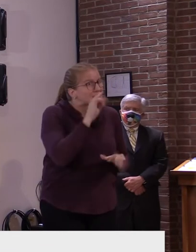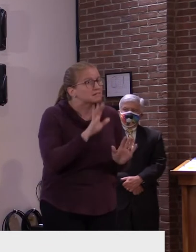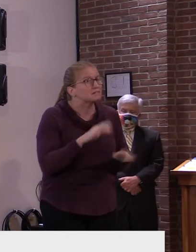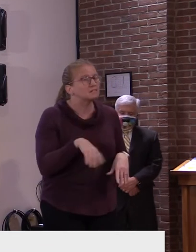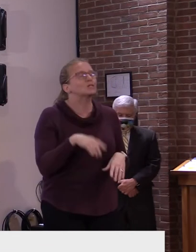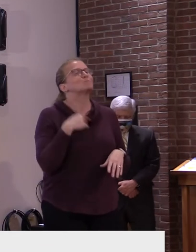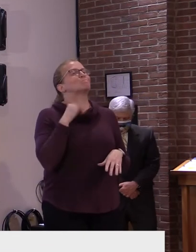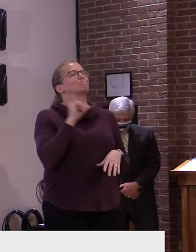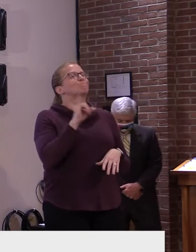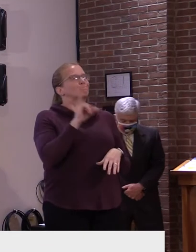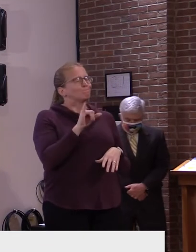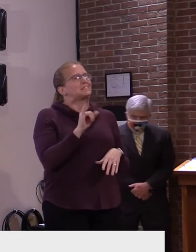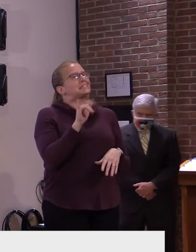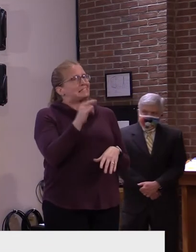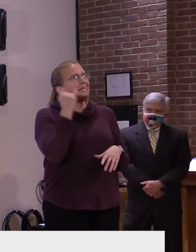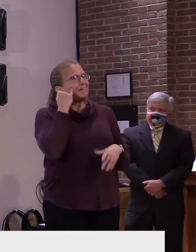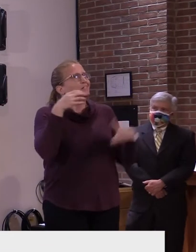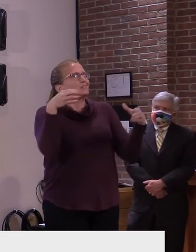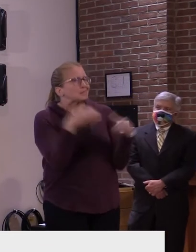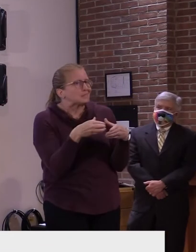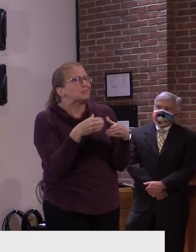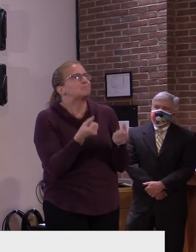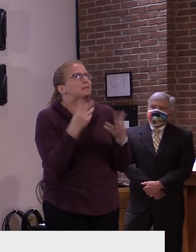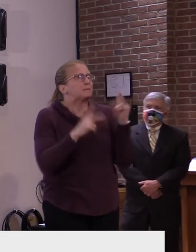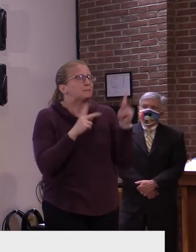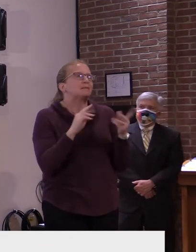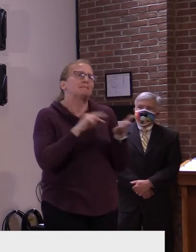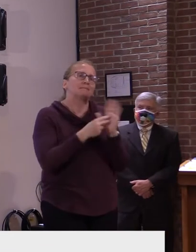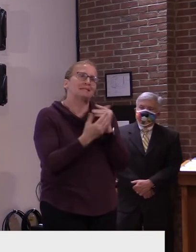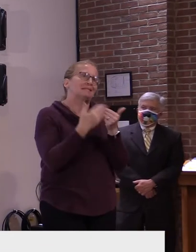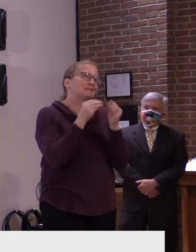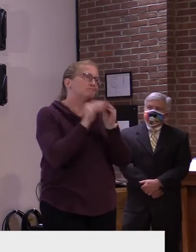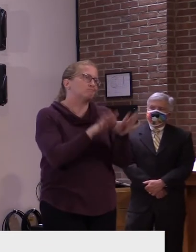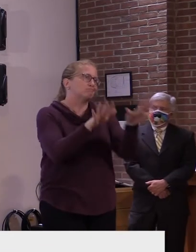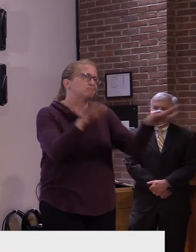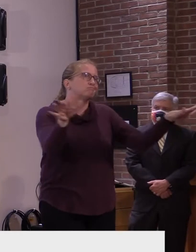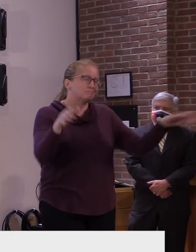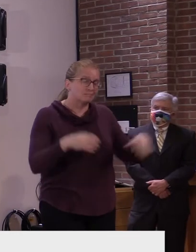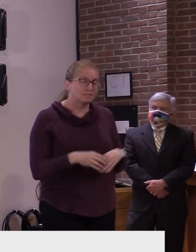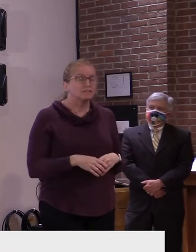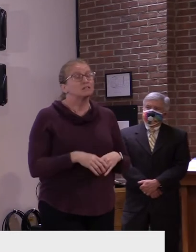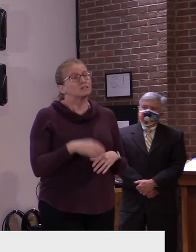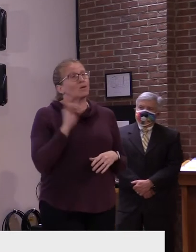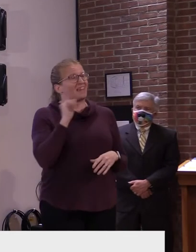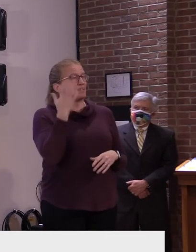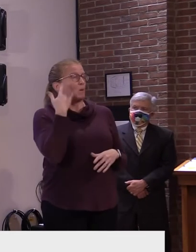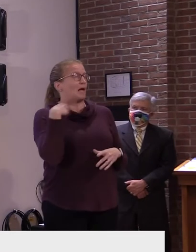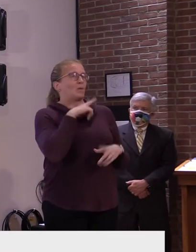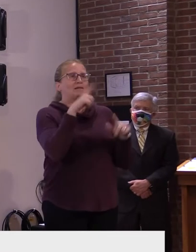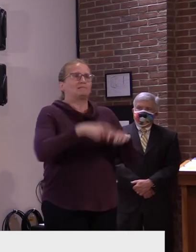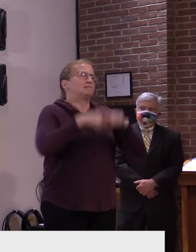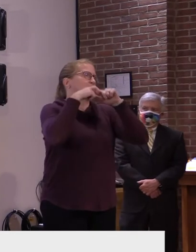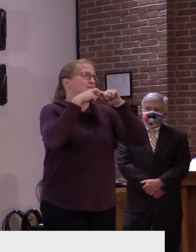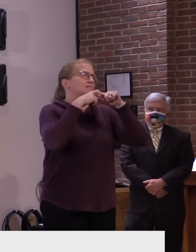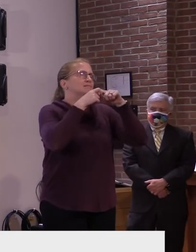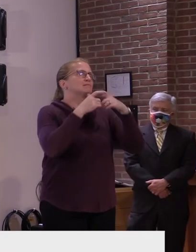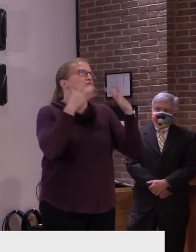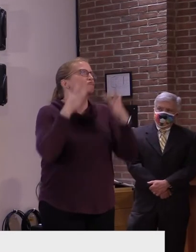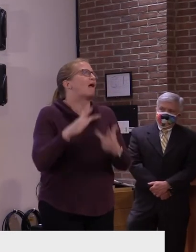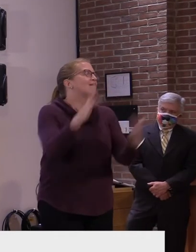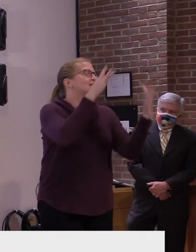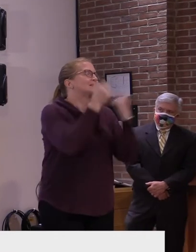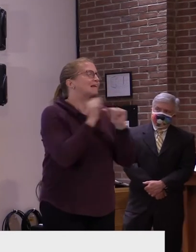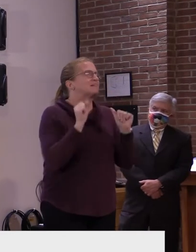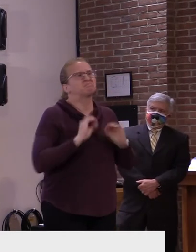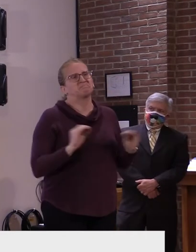announcing today a suspension of the cross state travel map the fact is our entire region is in danger from the surge in